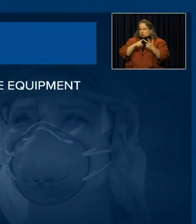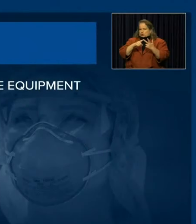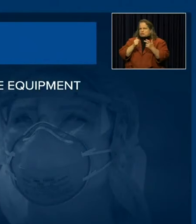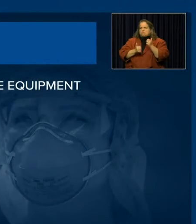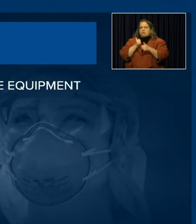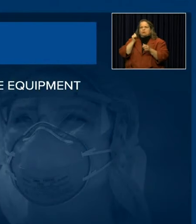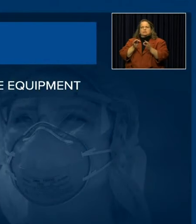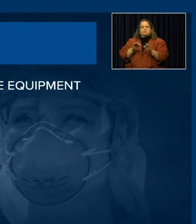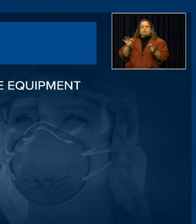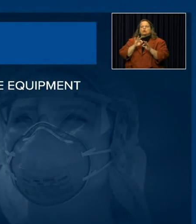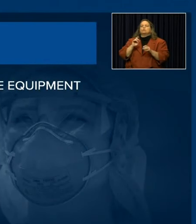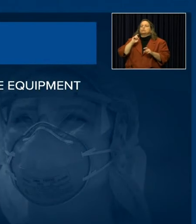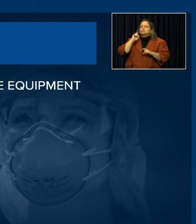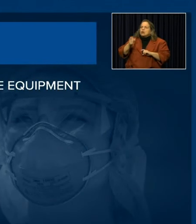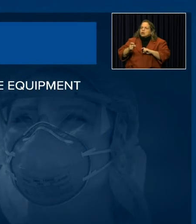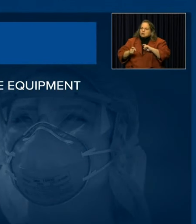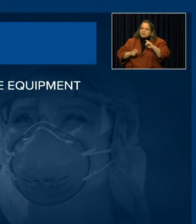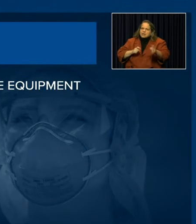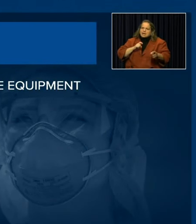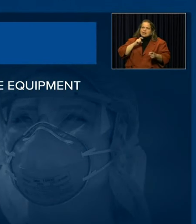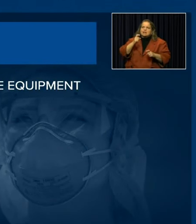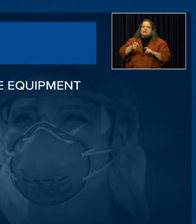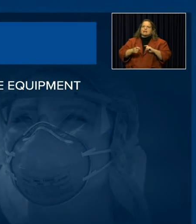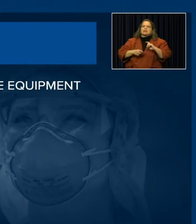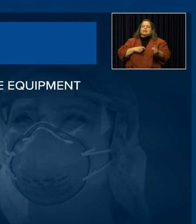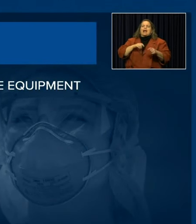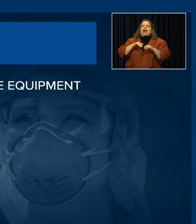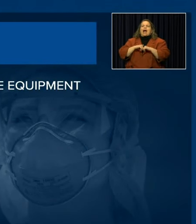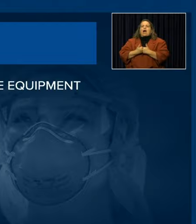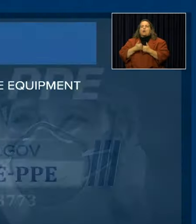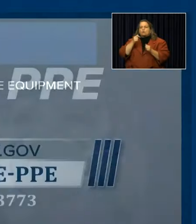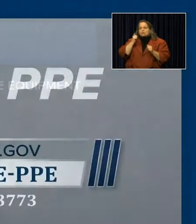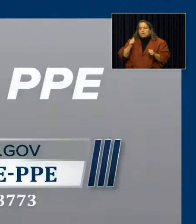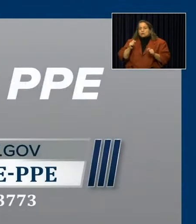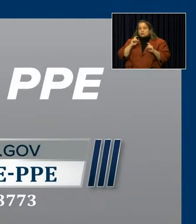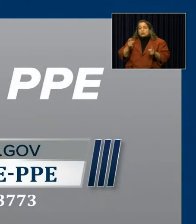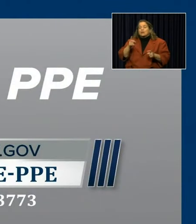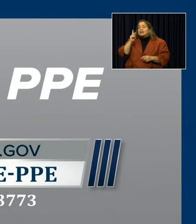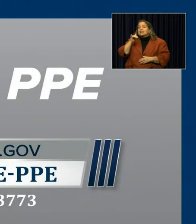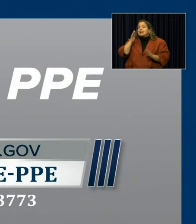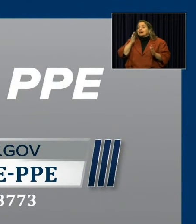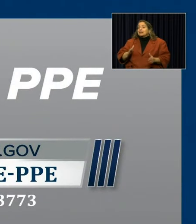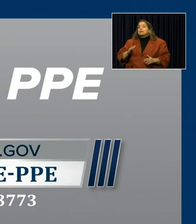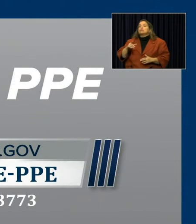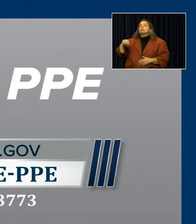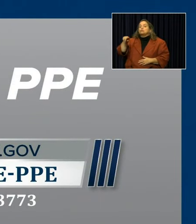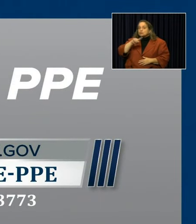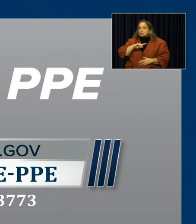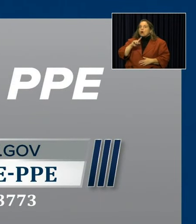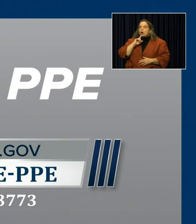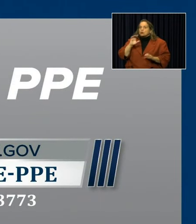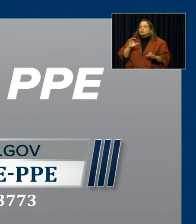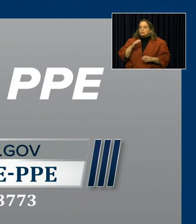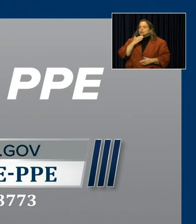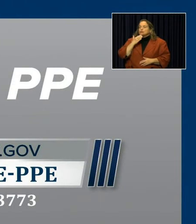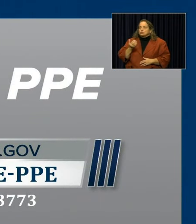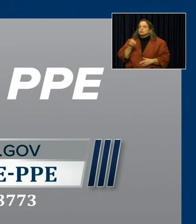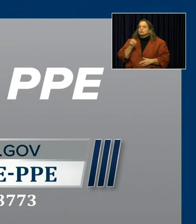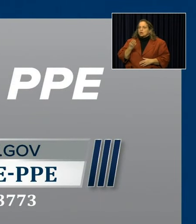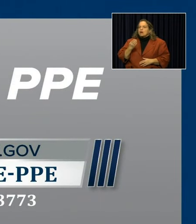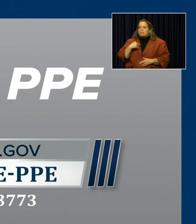significant, is to donate. And let's put up the slide on how you donate. Kentuckians, you are coming through. And I will mention in a